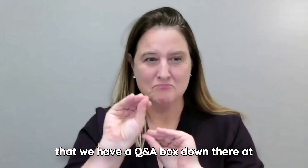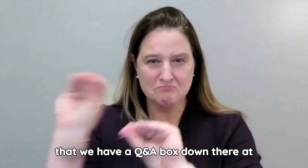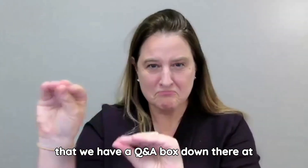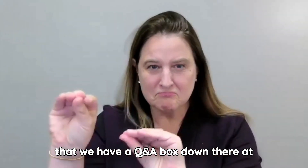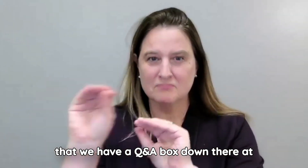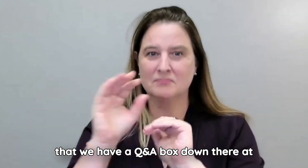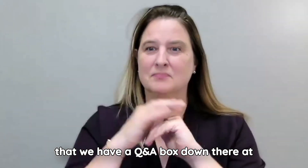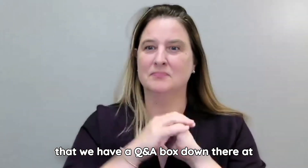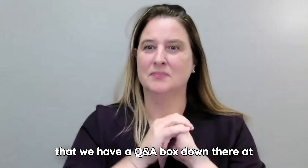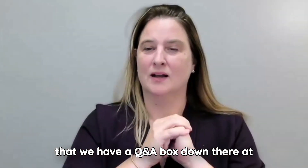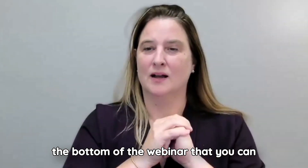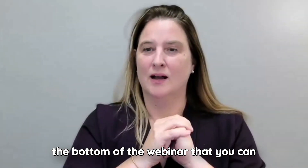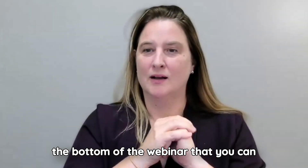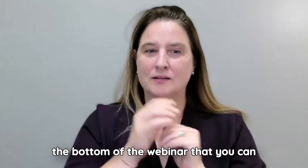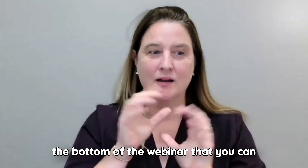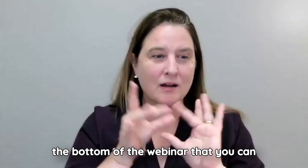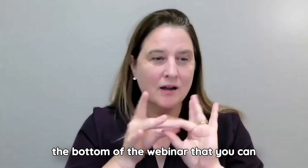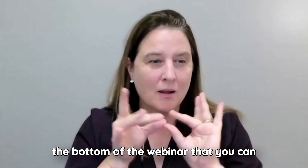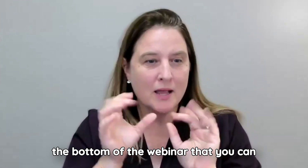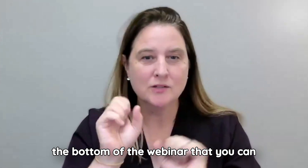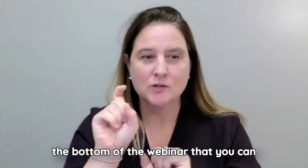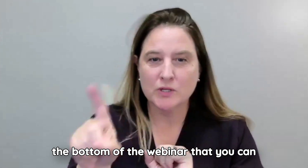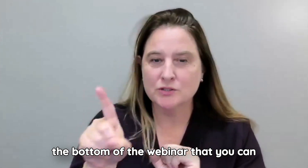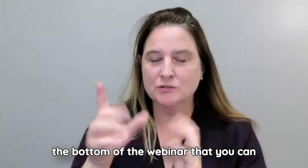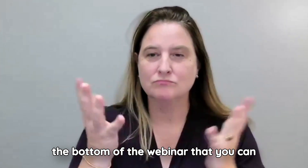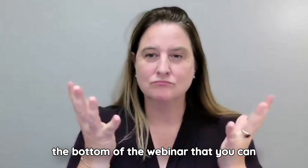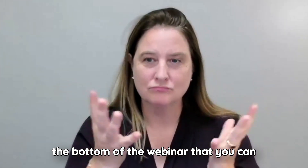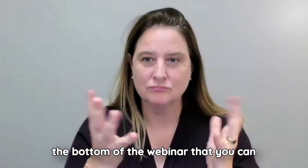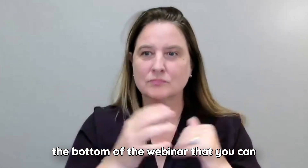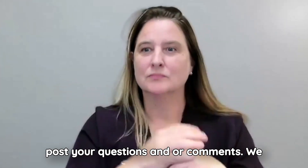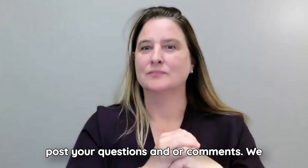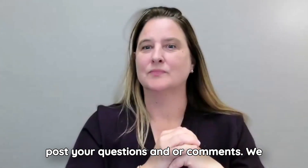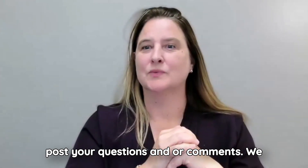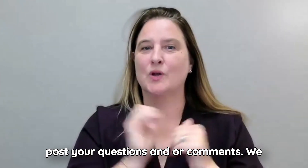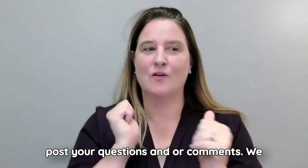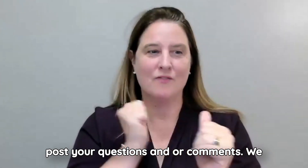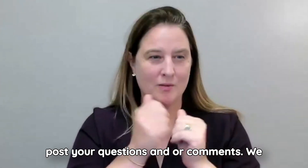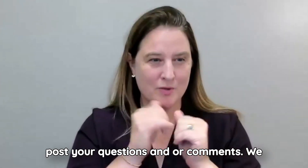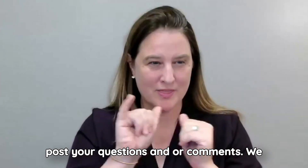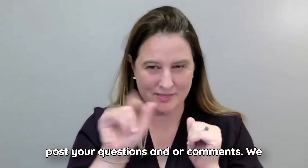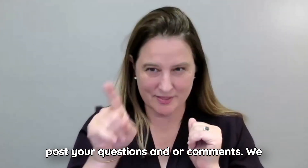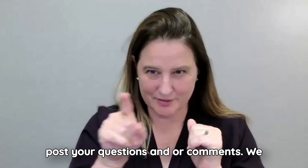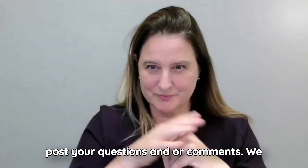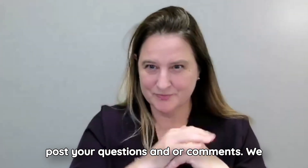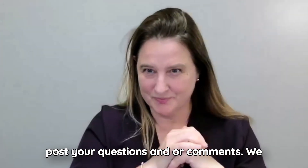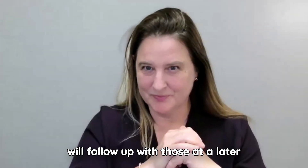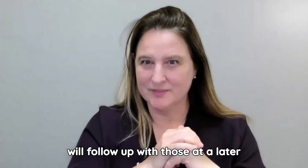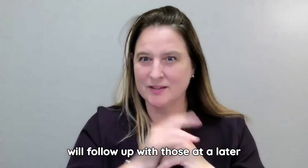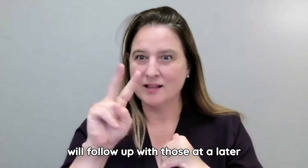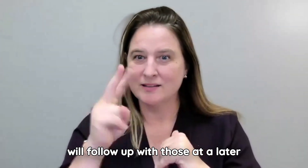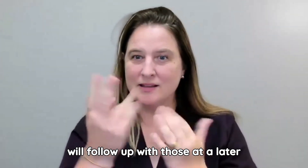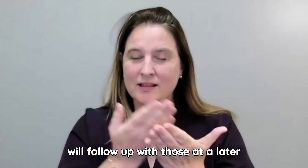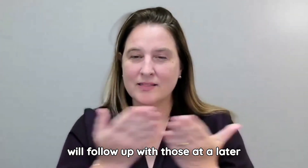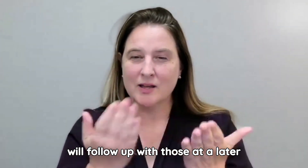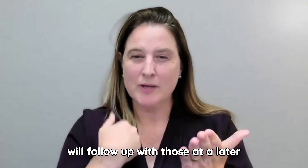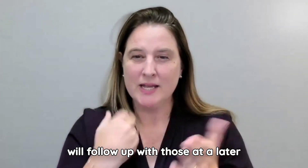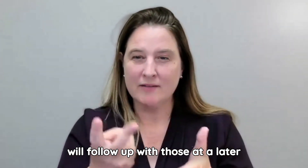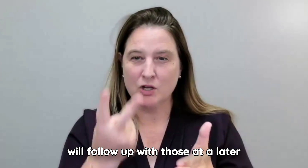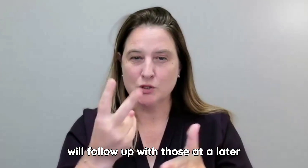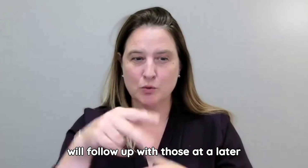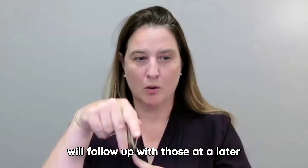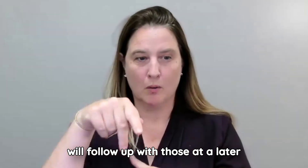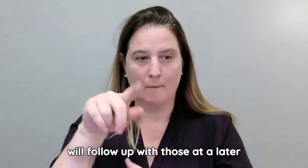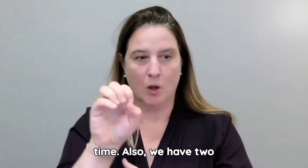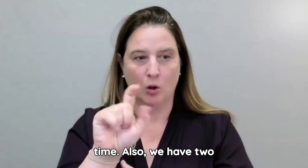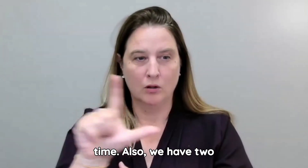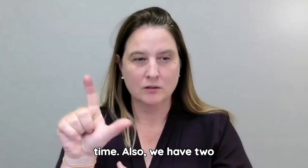have a Q&A box down there at the bottom of the webinar that you can post your questions and or comments. We will follow up with those at a